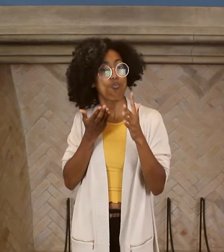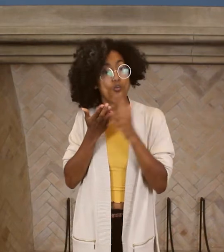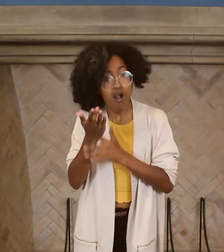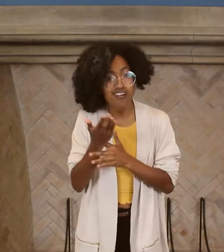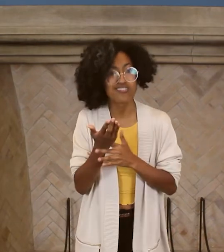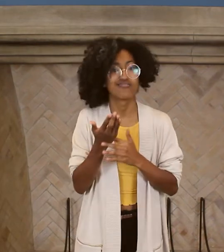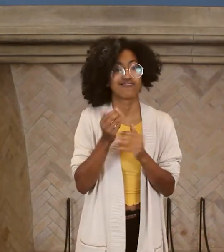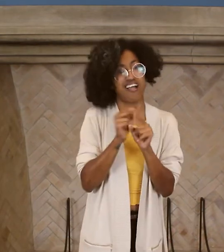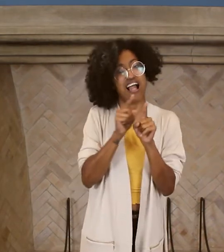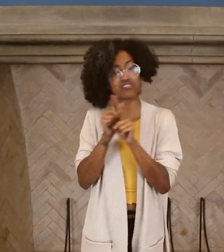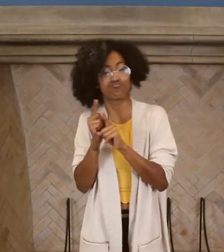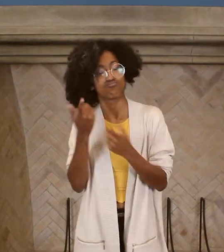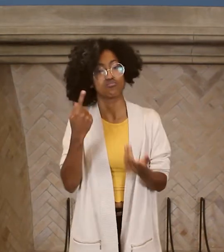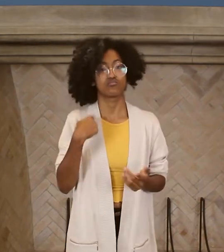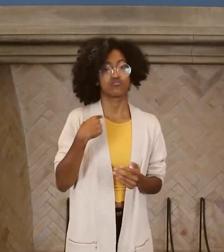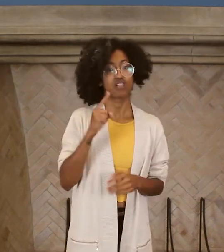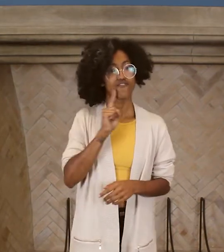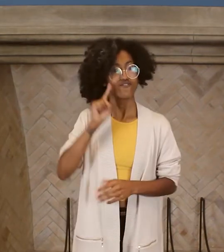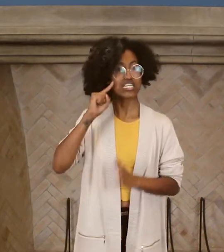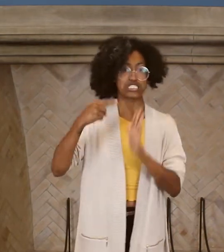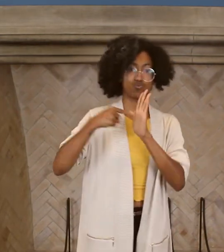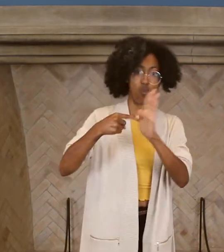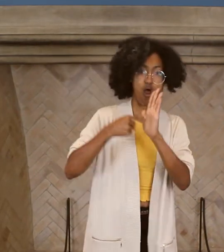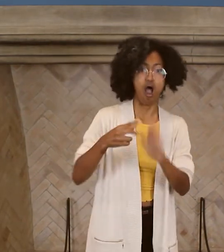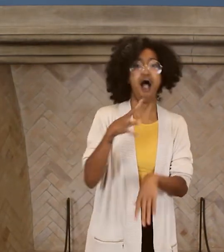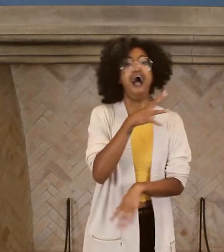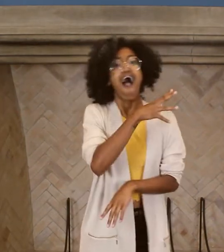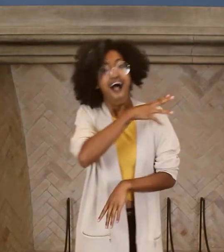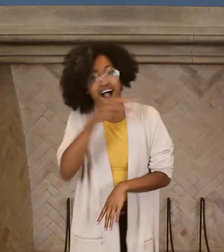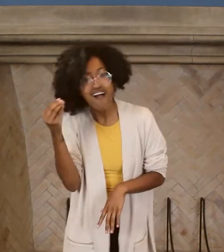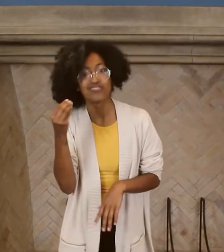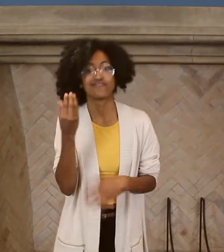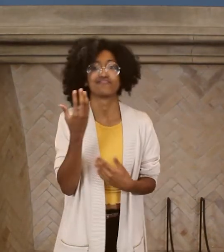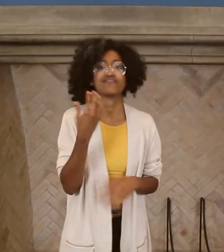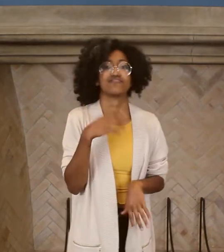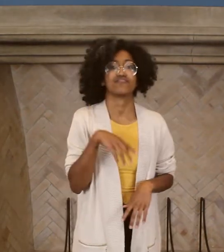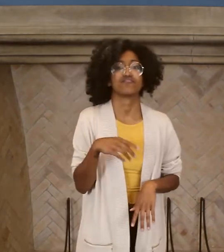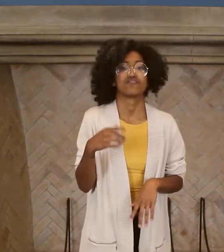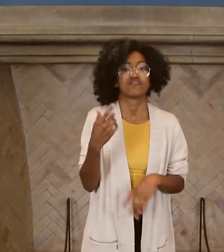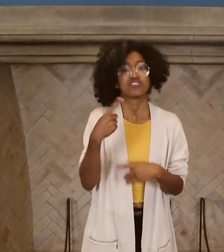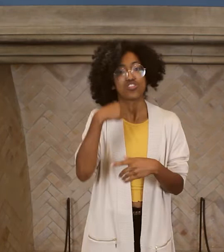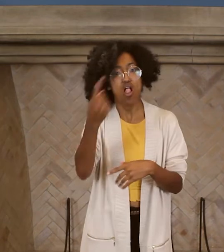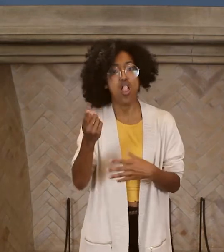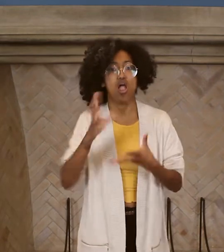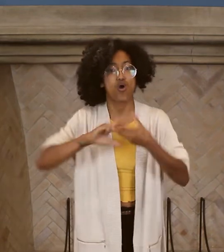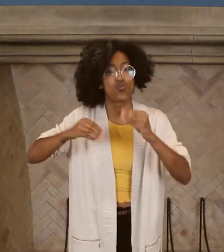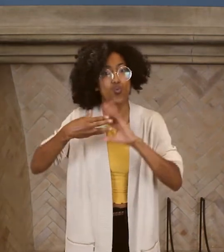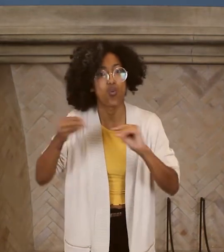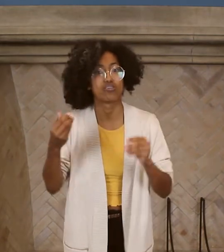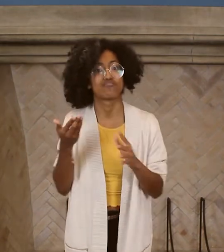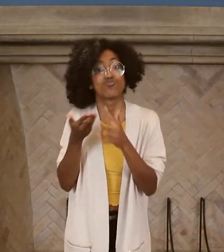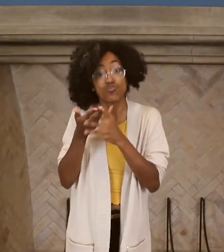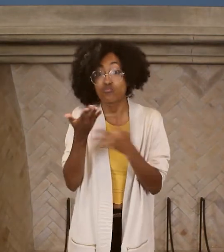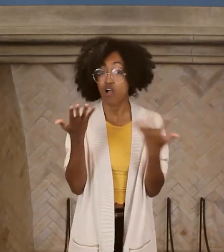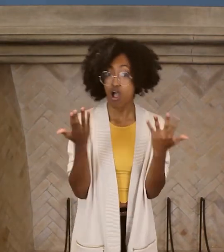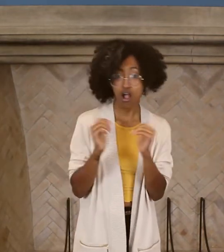And, you know, this was actually one of my personal goals through life, to show, to be a deaf representative and to